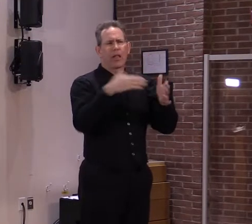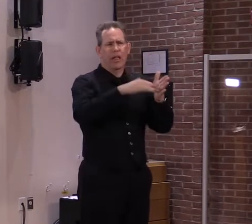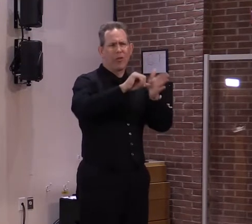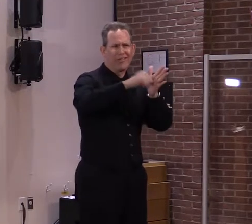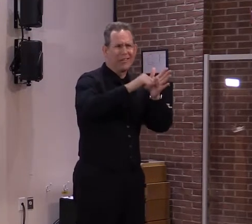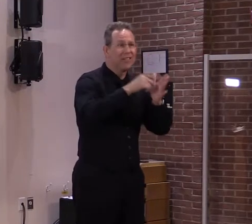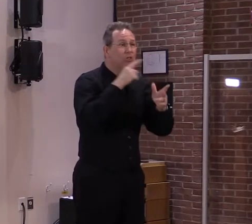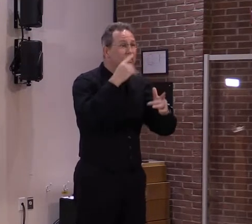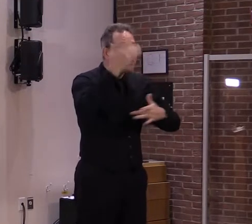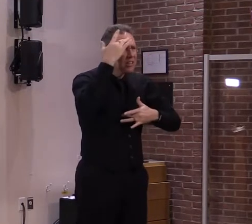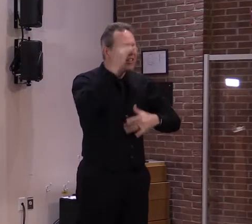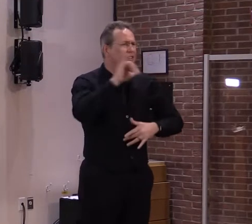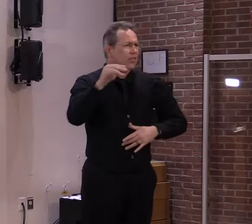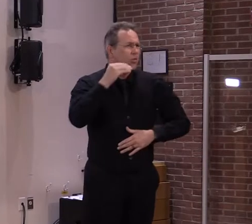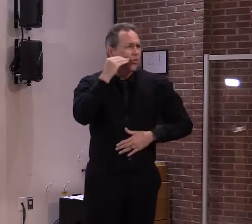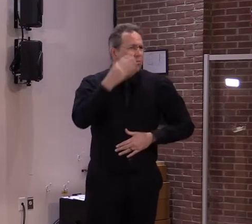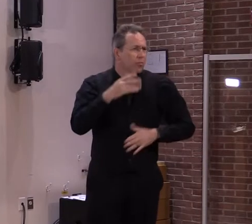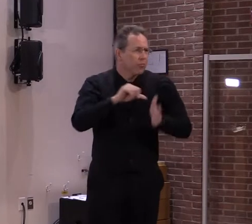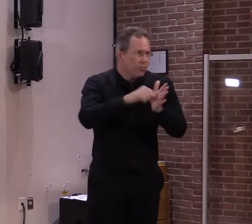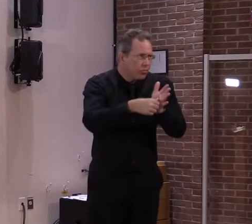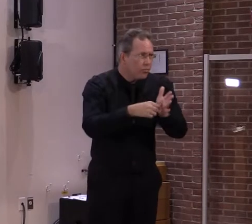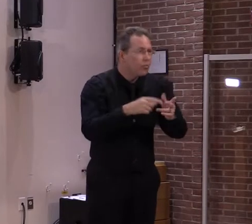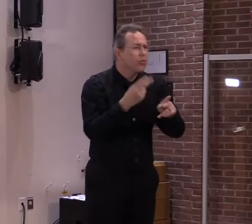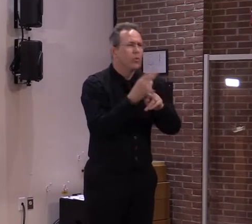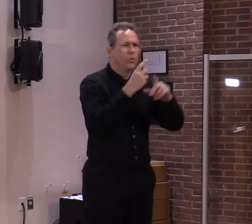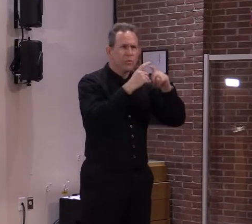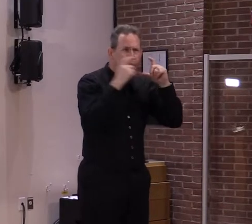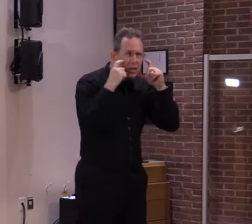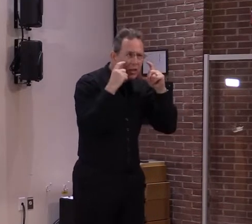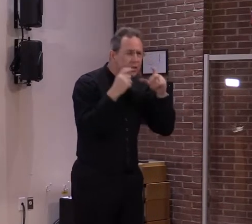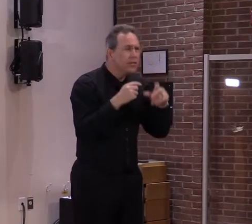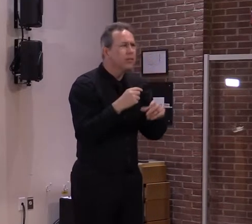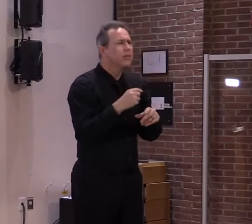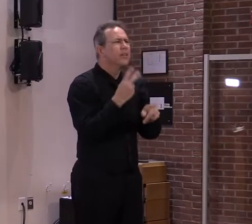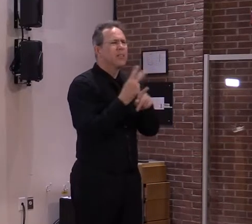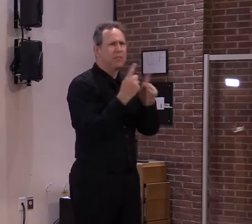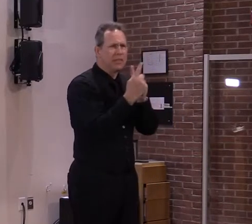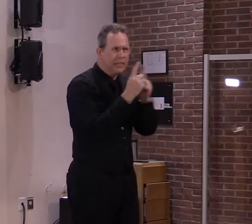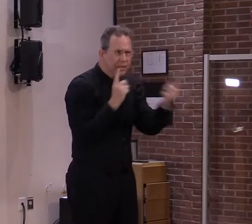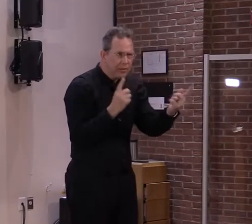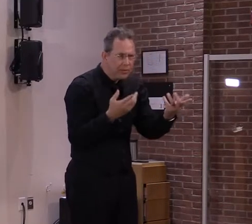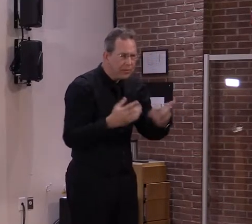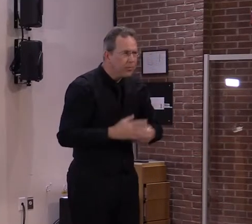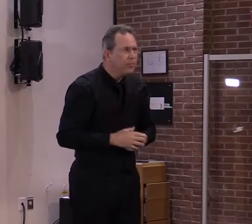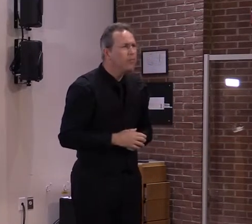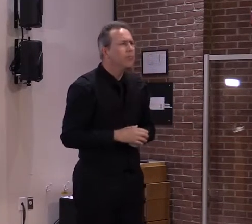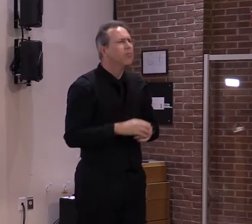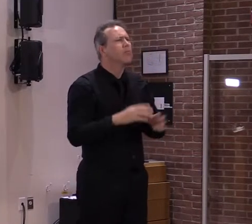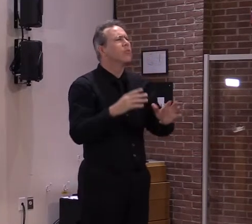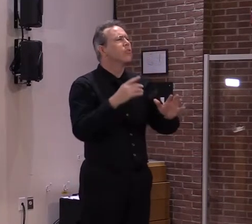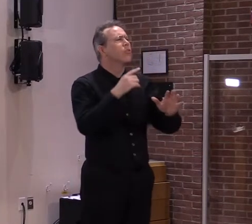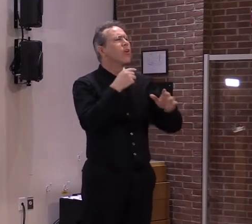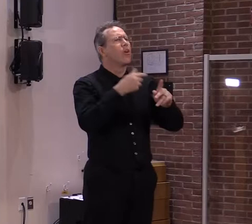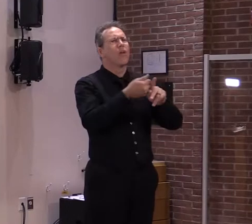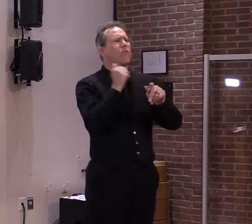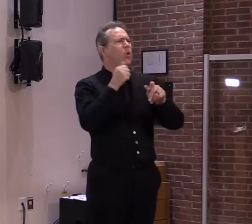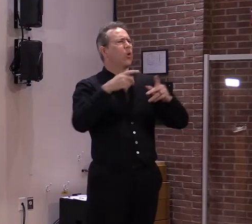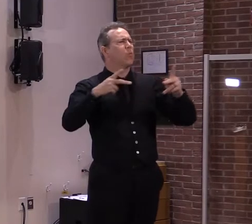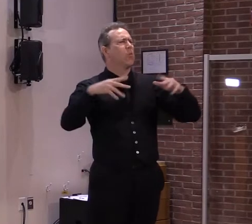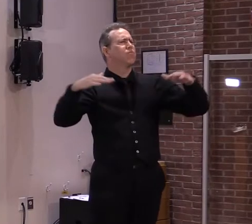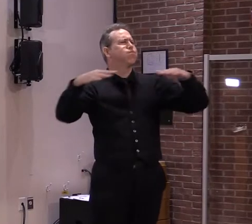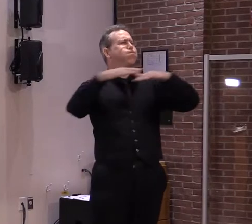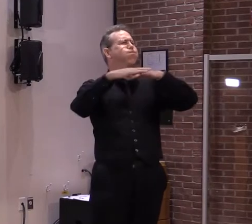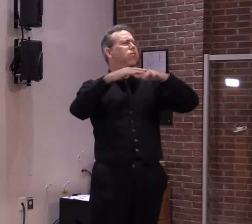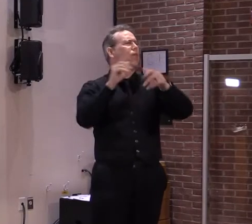mask. Number three, ensure 6-foot spaces in uncrowded places. Number